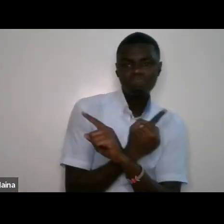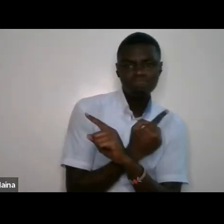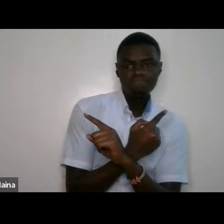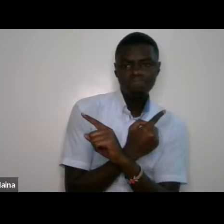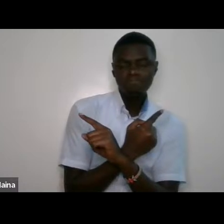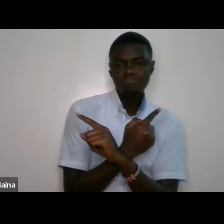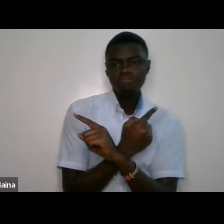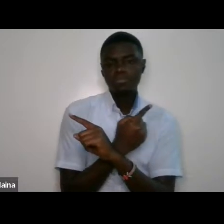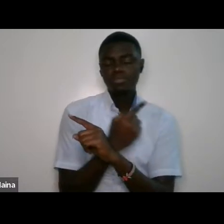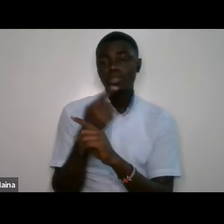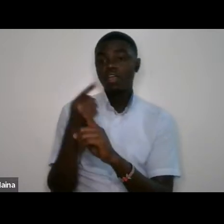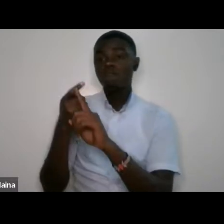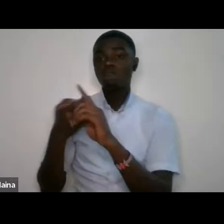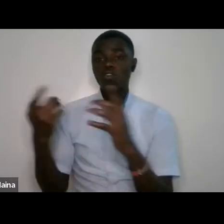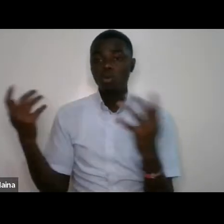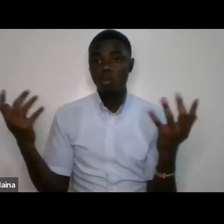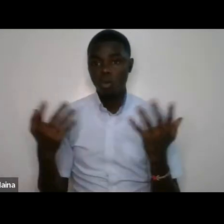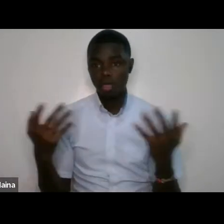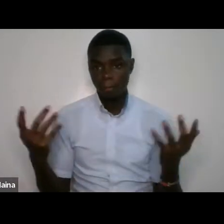from